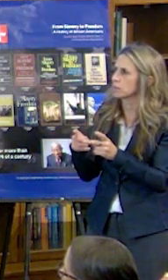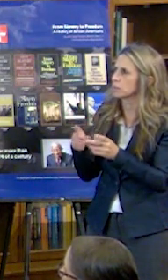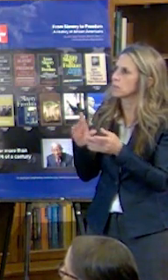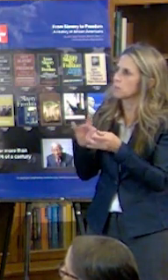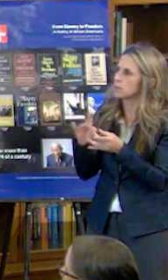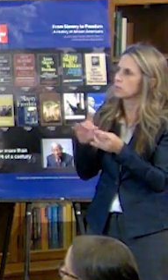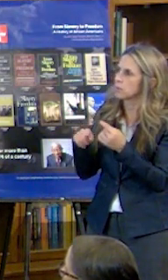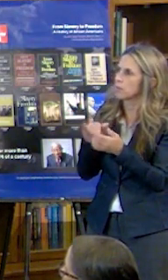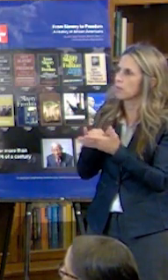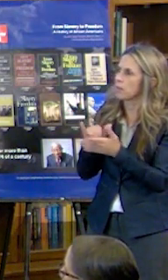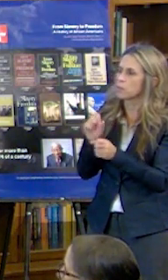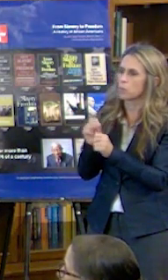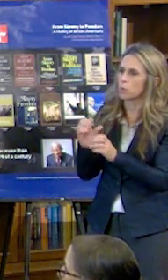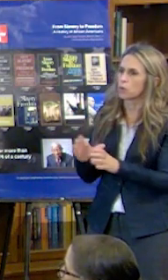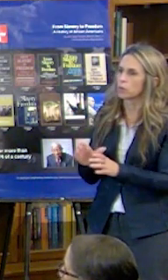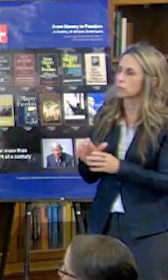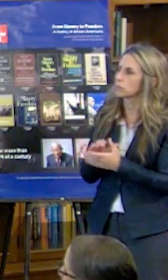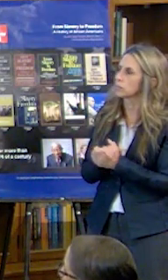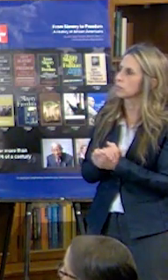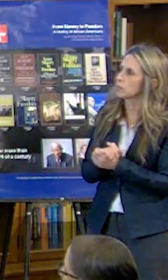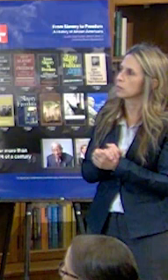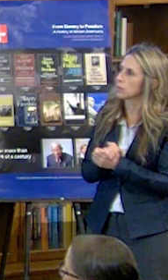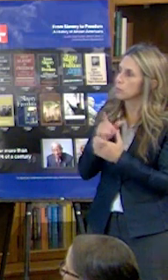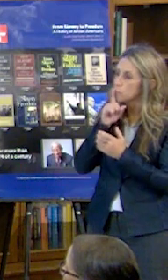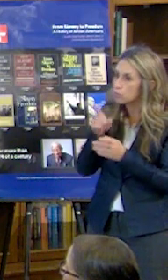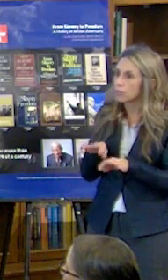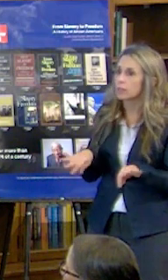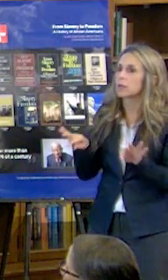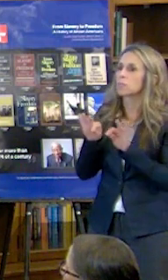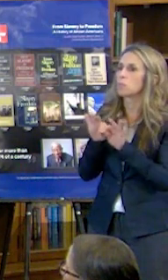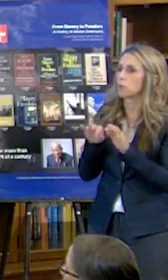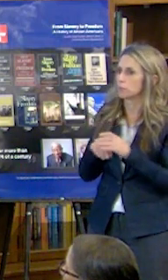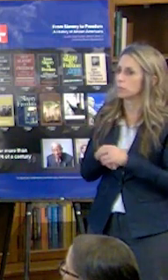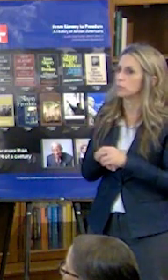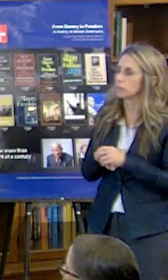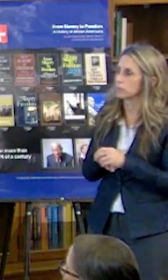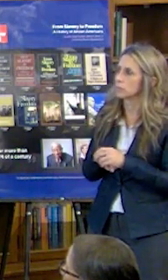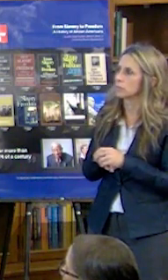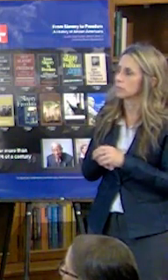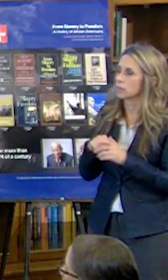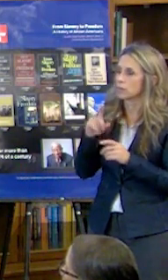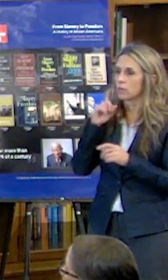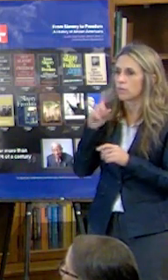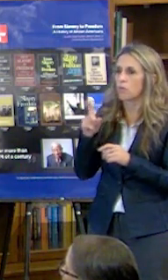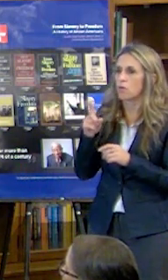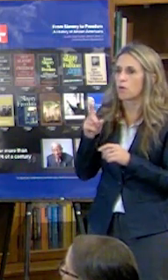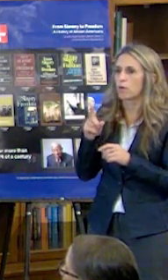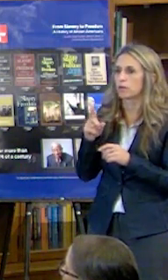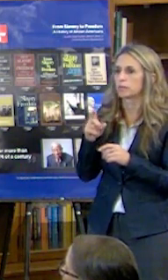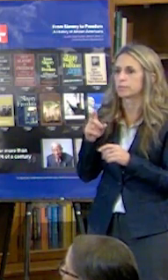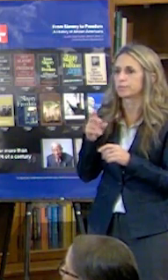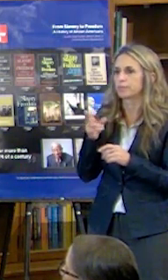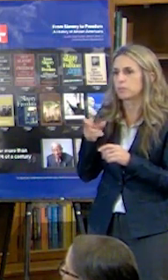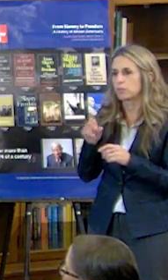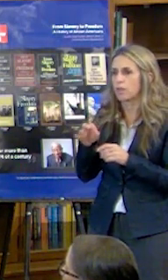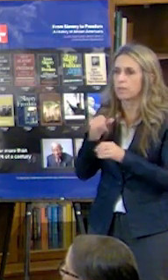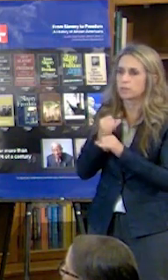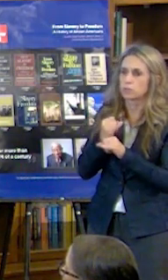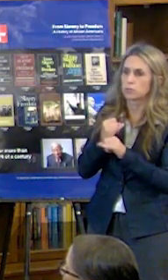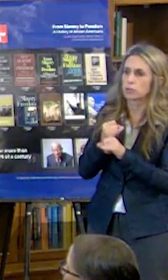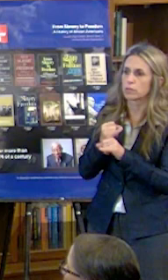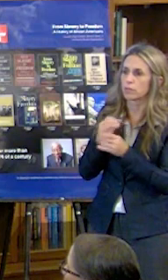and workers that has been really really important history of institions and